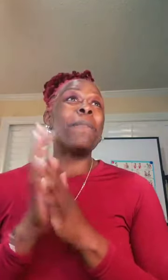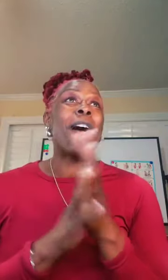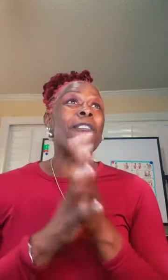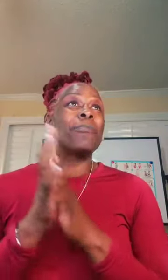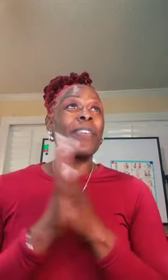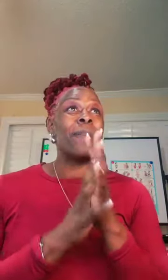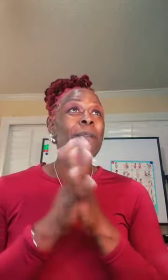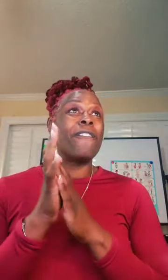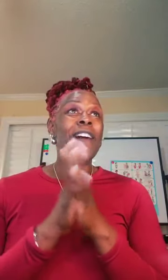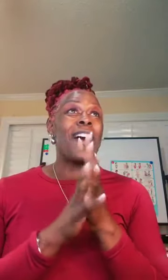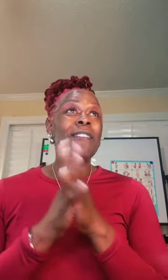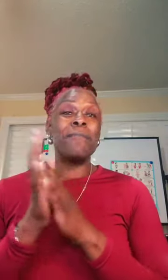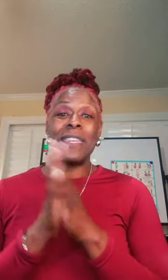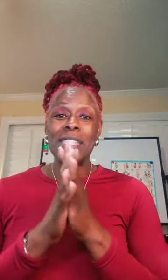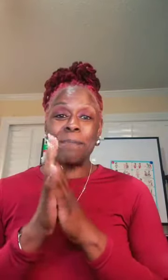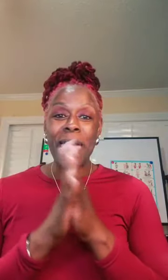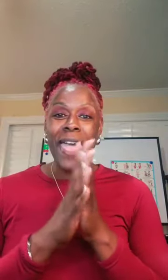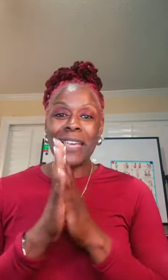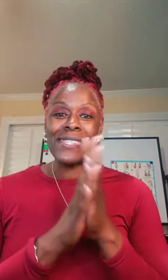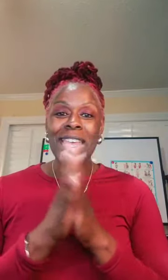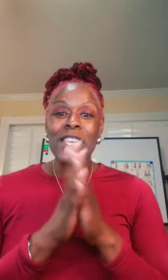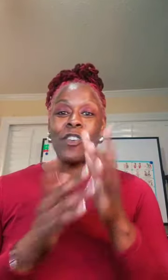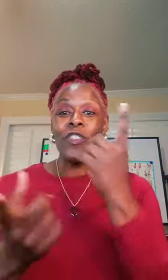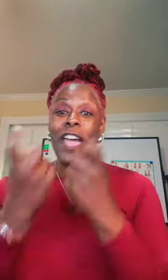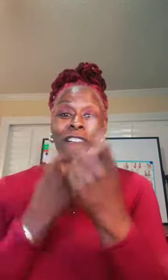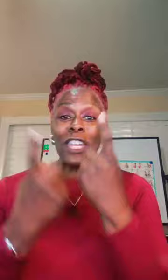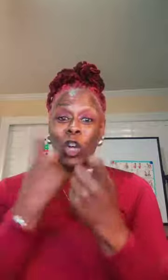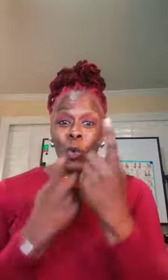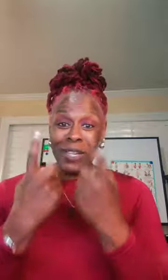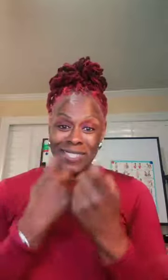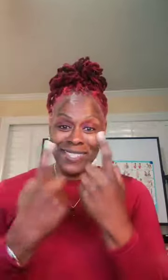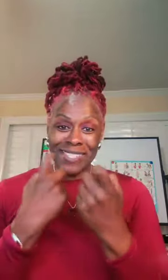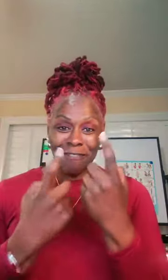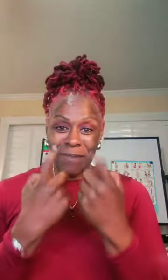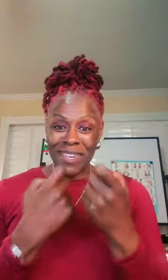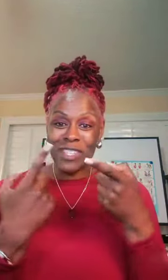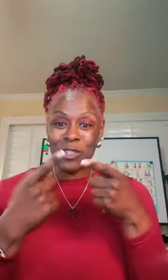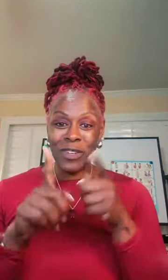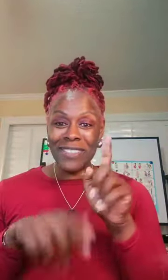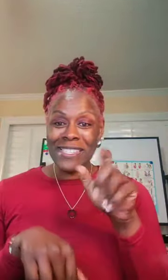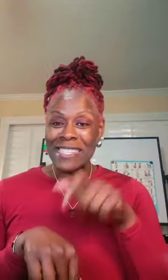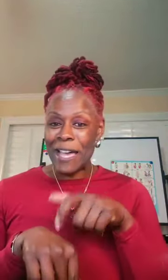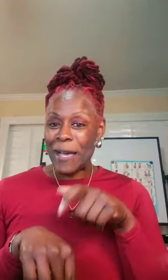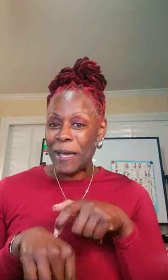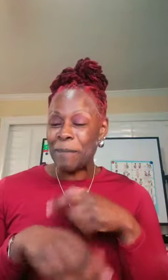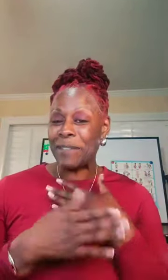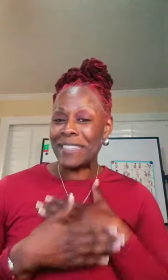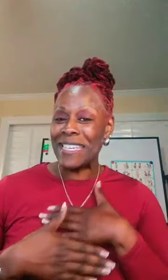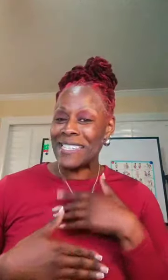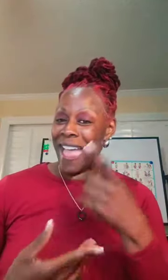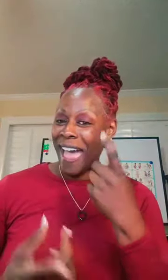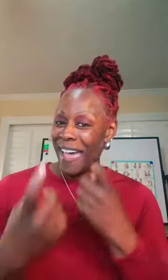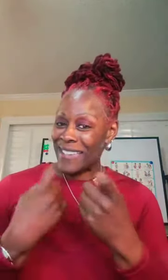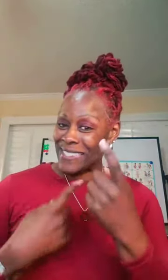about maybe 5 minutes max. So if you have any questions of me during this time, please ask.